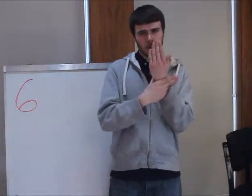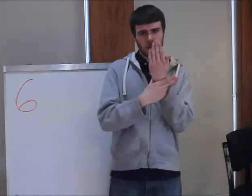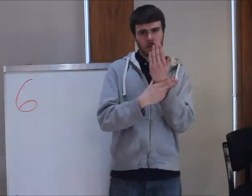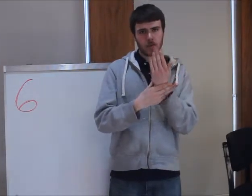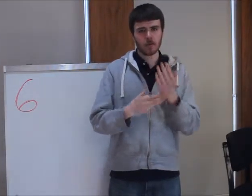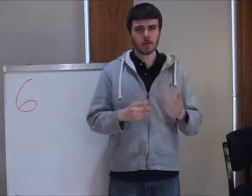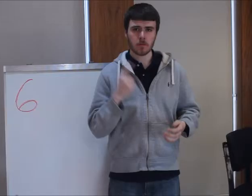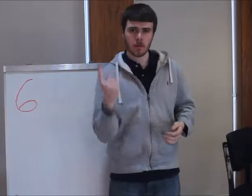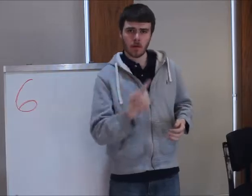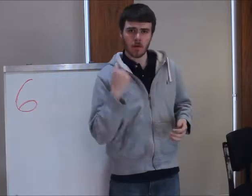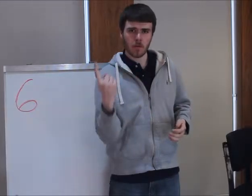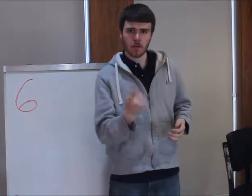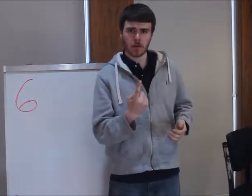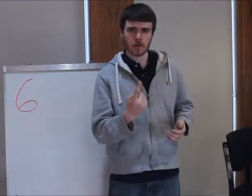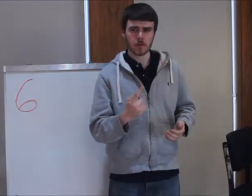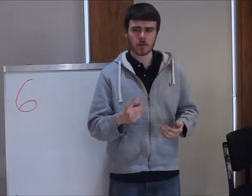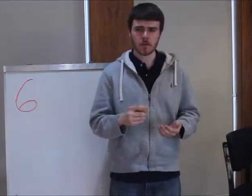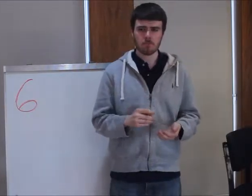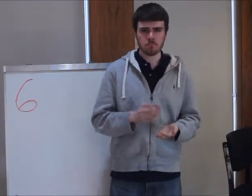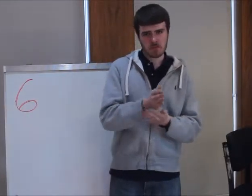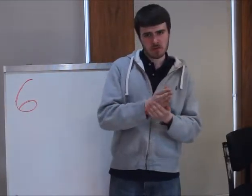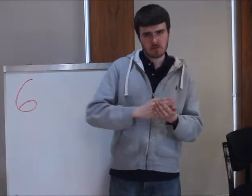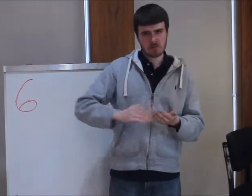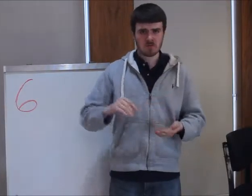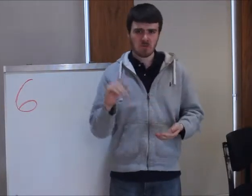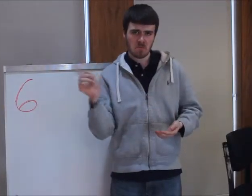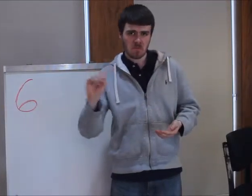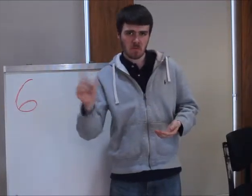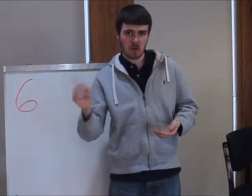The mean is always somewhere